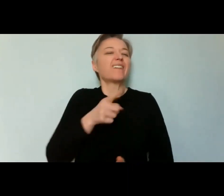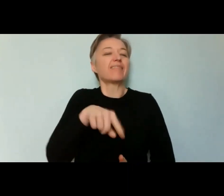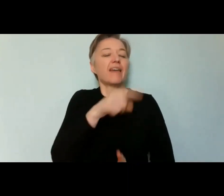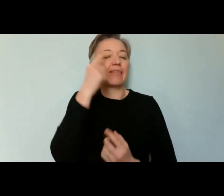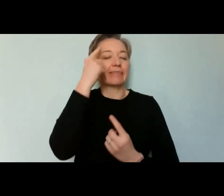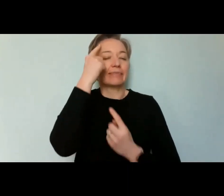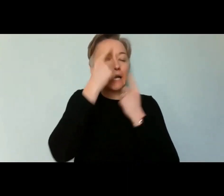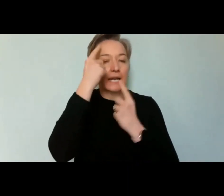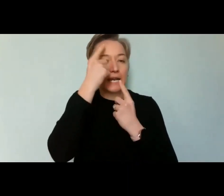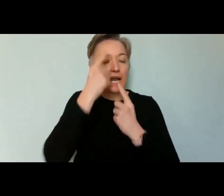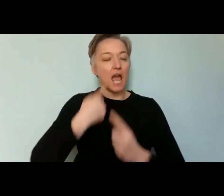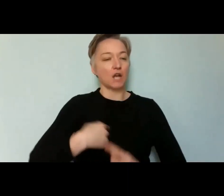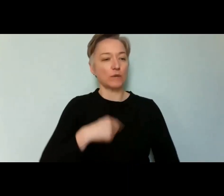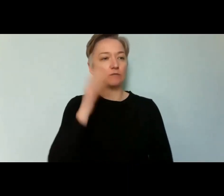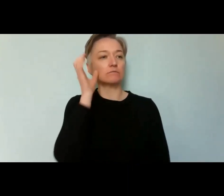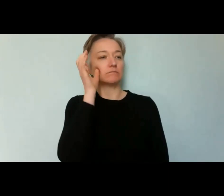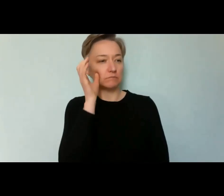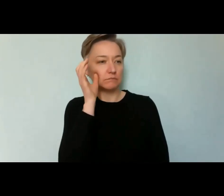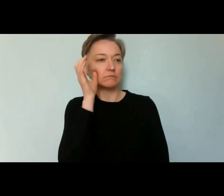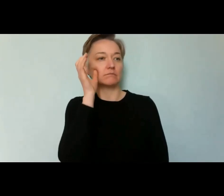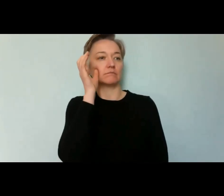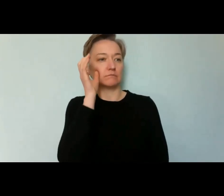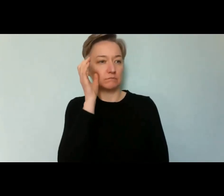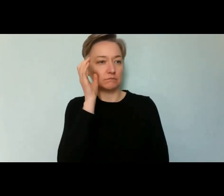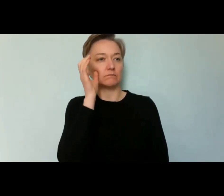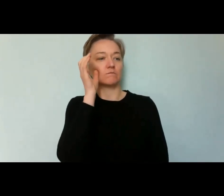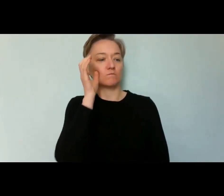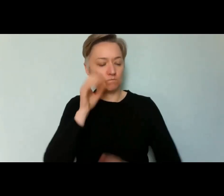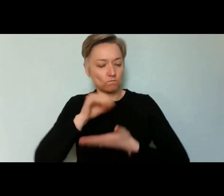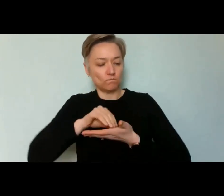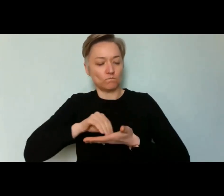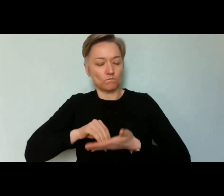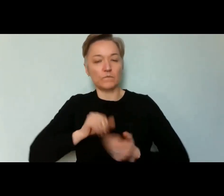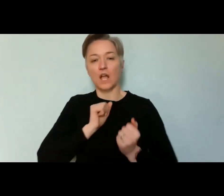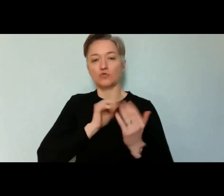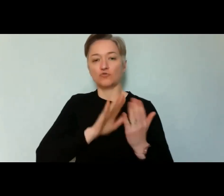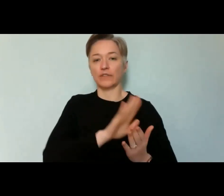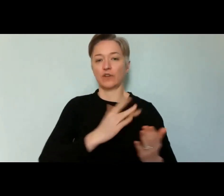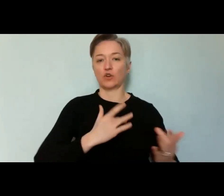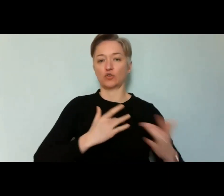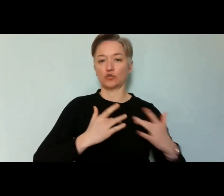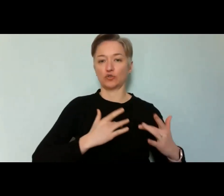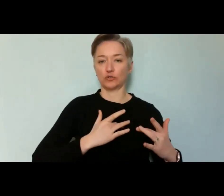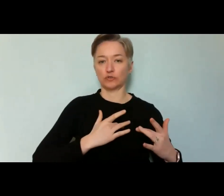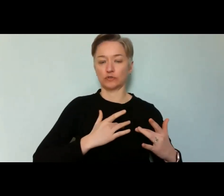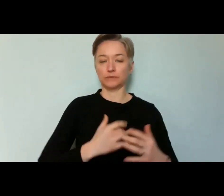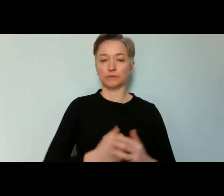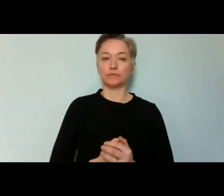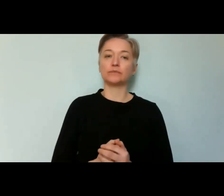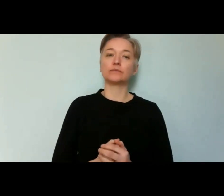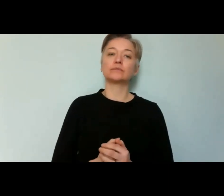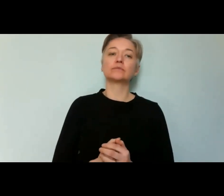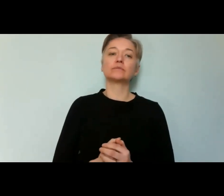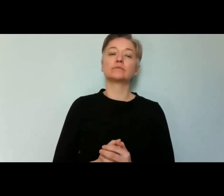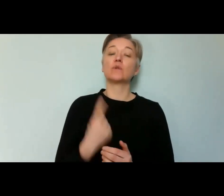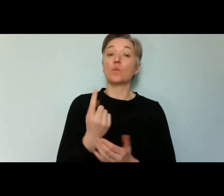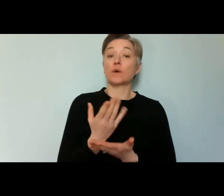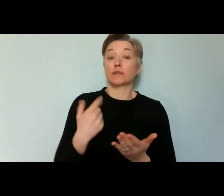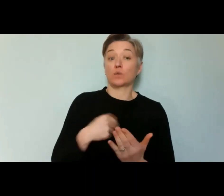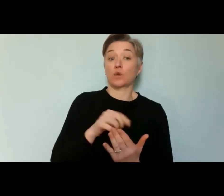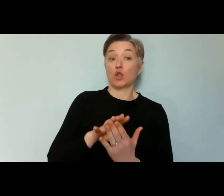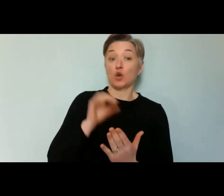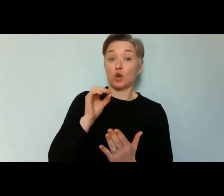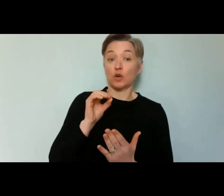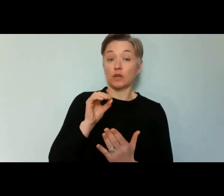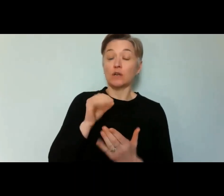that we can begin to address their concerns. One of the things that I think we're looking at and finding out as we do this